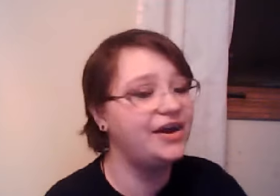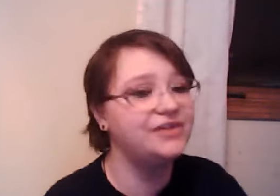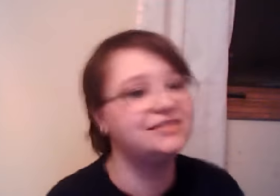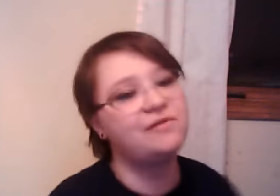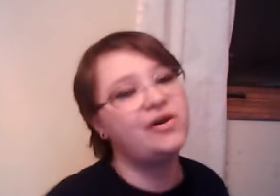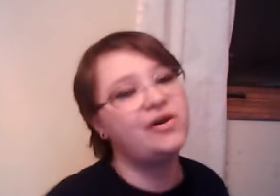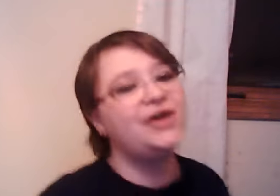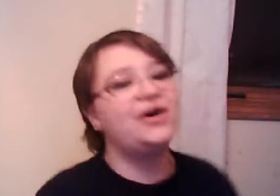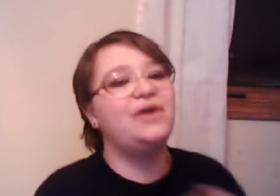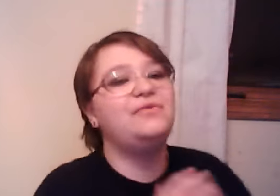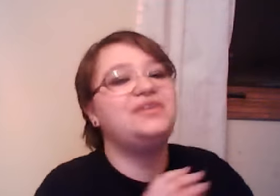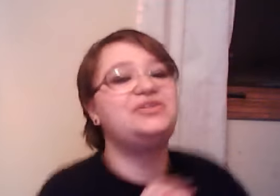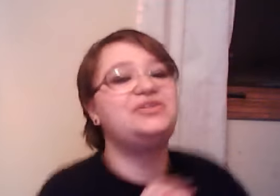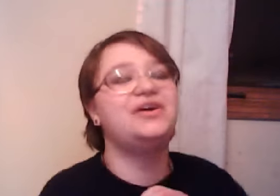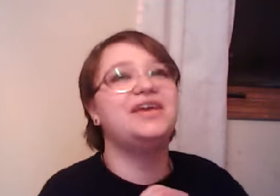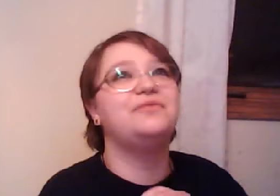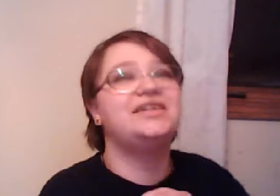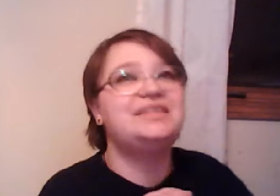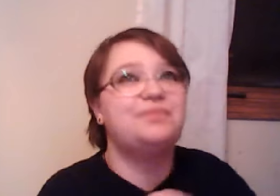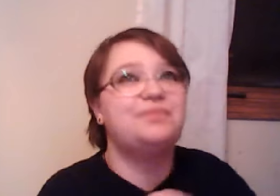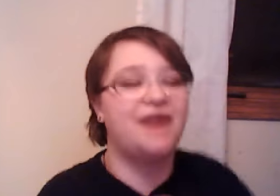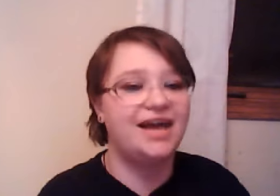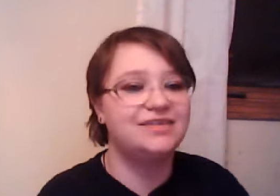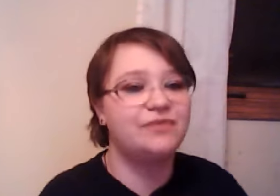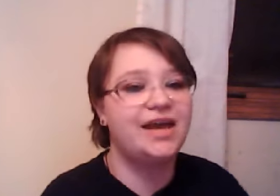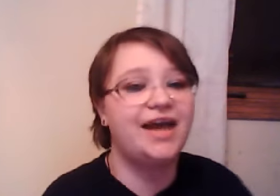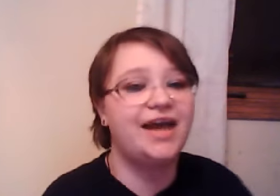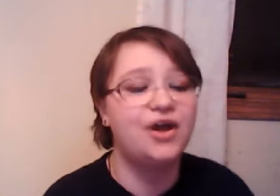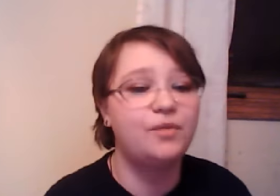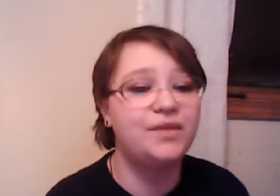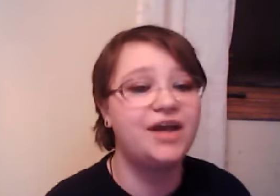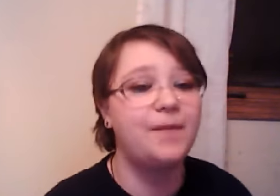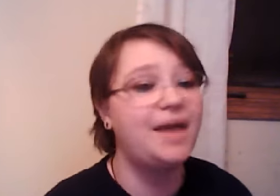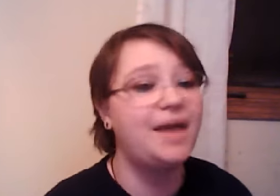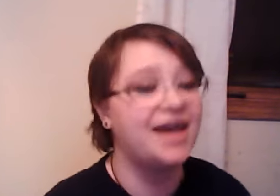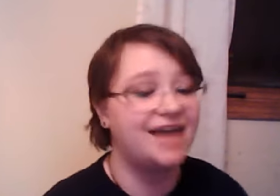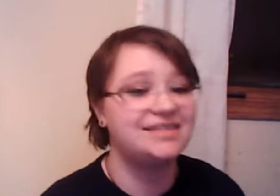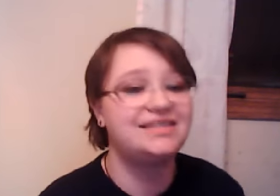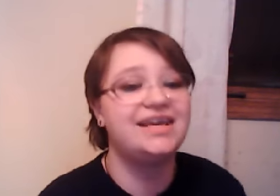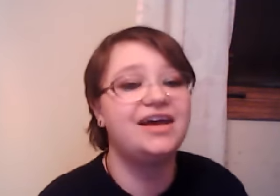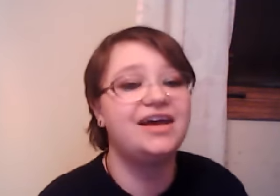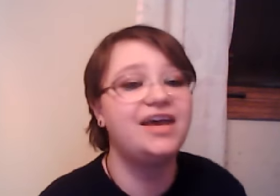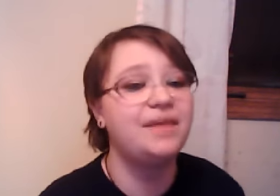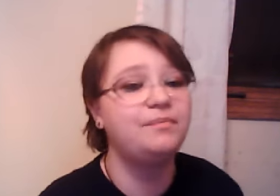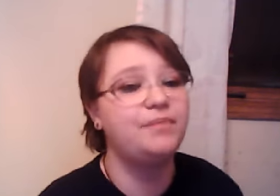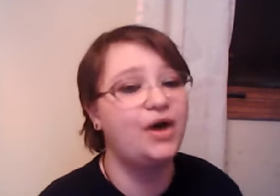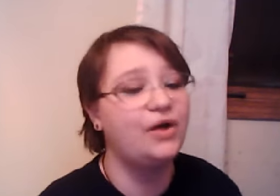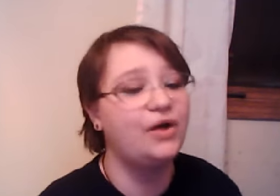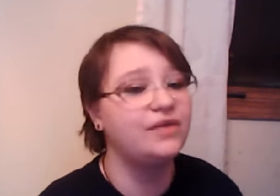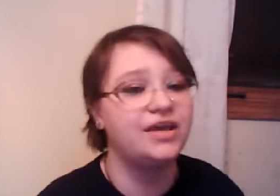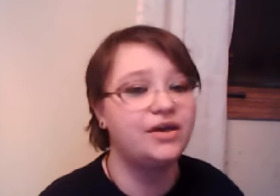stairs. Oh, what joy and what surprise when I open up my eyes and see a hippo